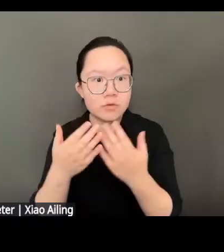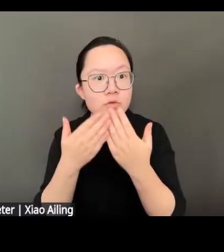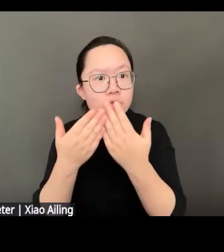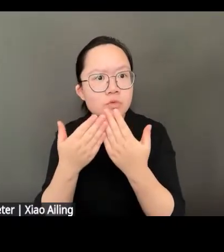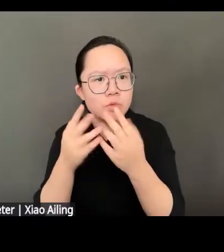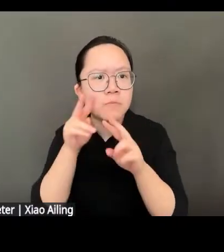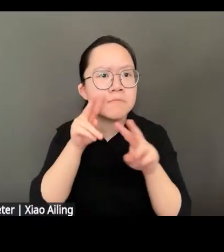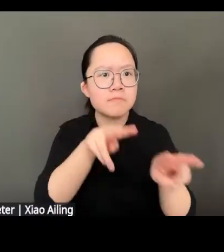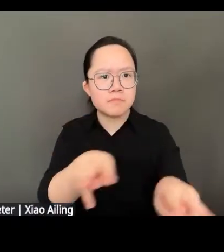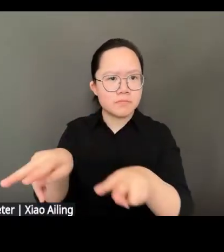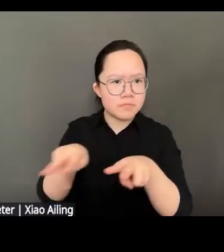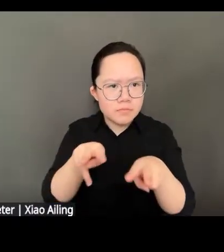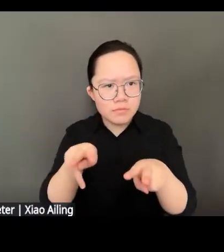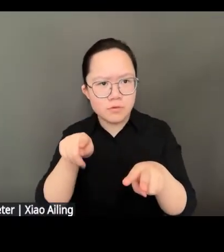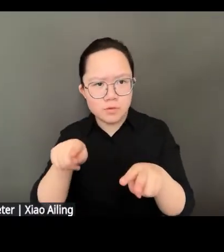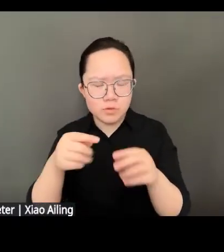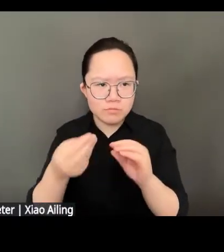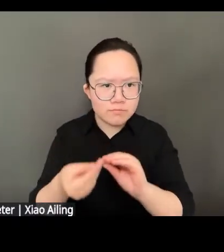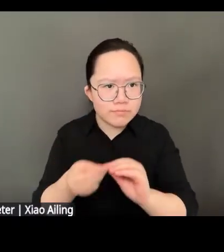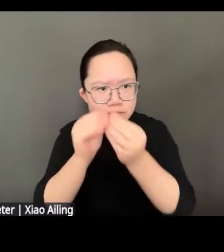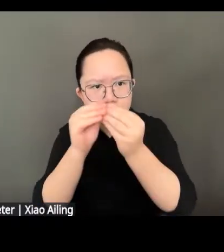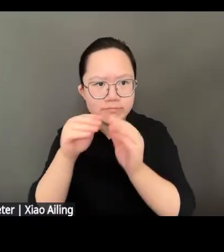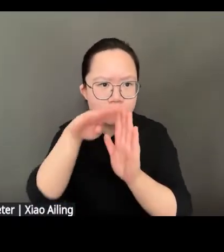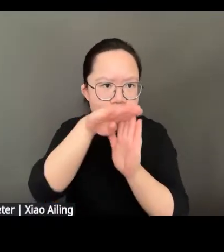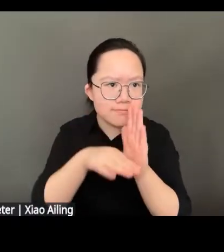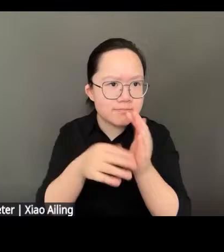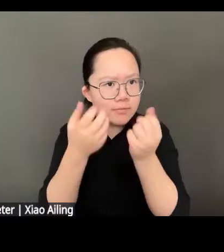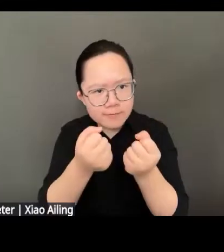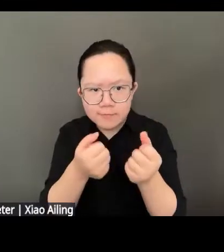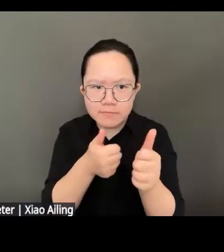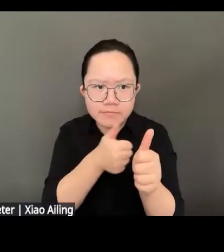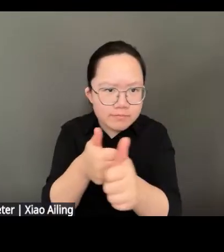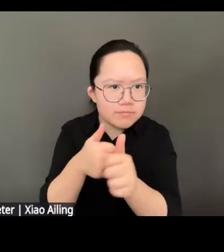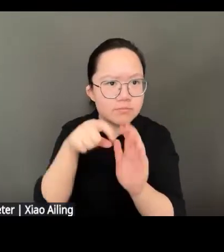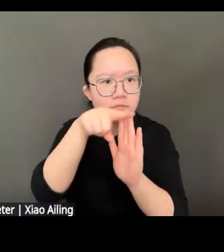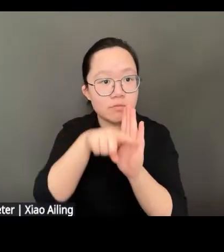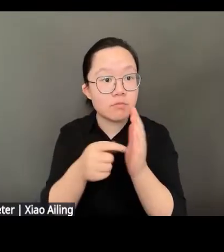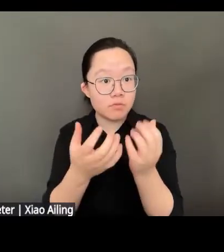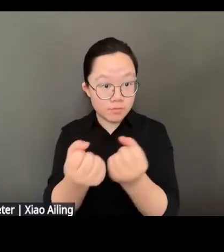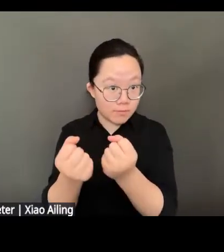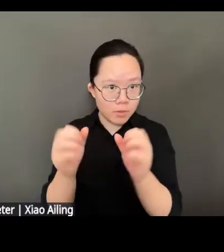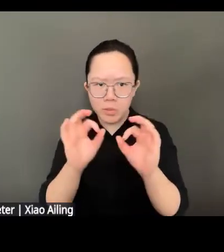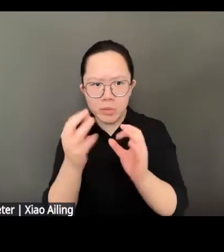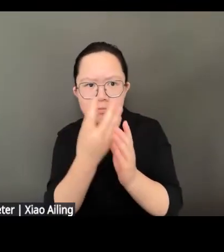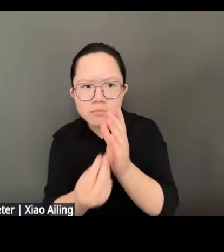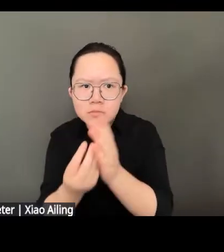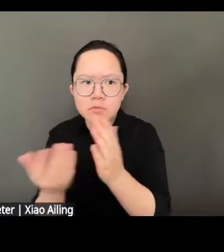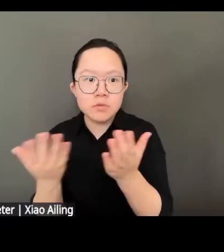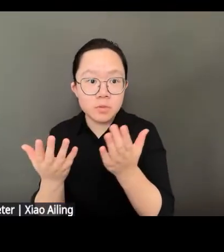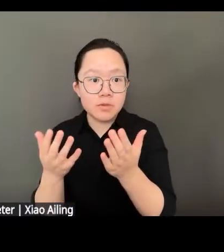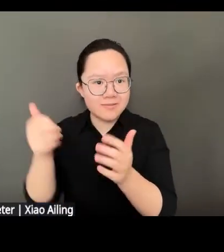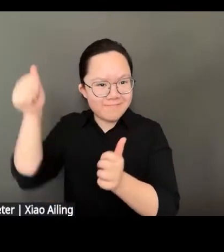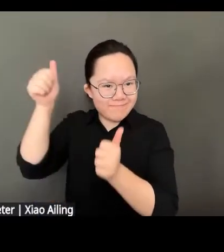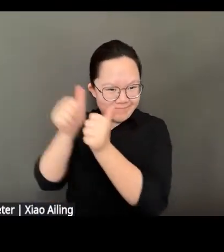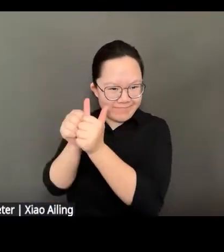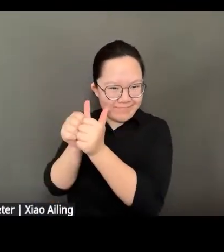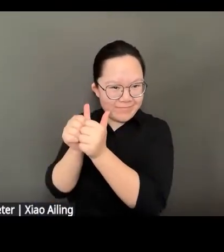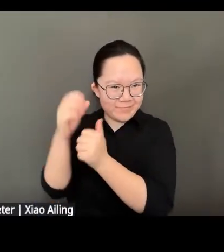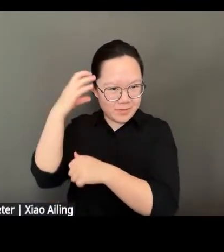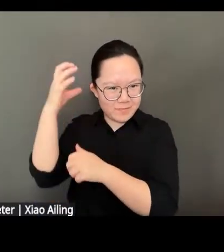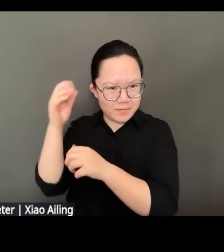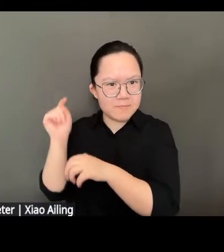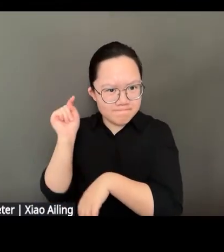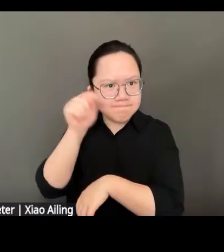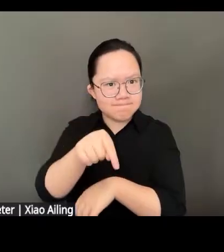technical support given by our consortium partners and OPD partners to teachers,